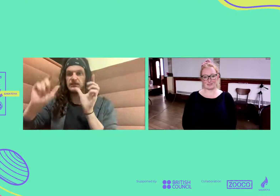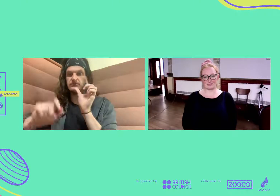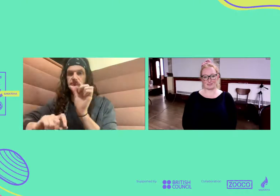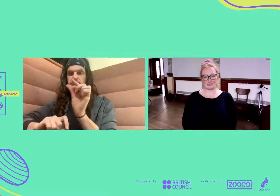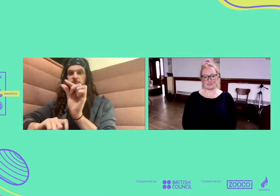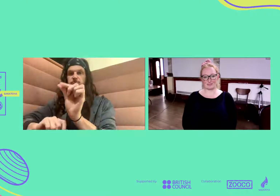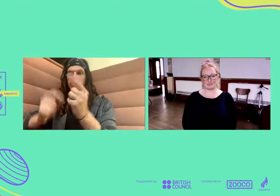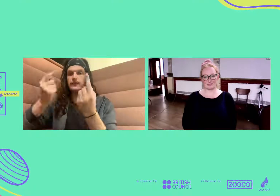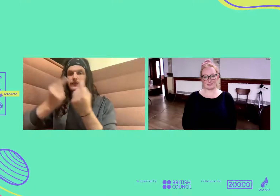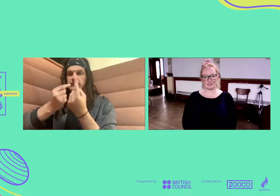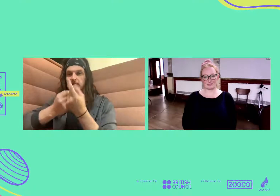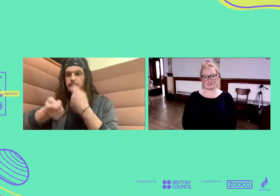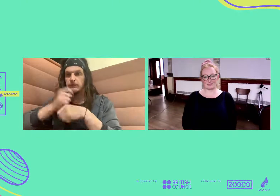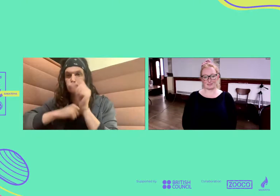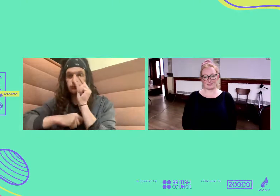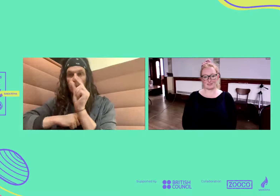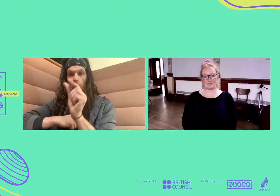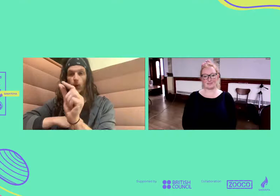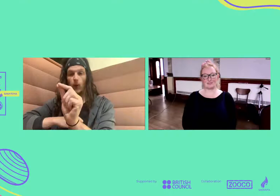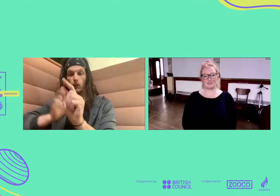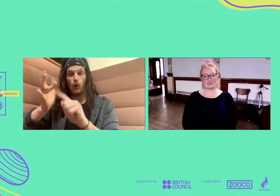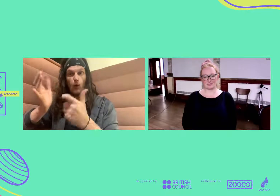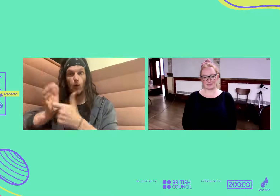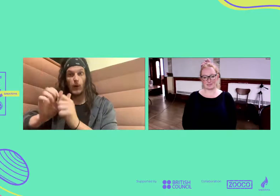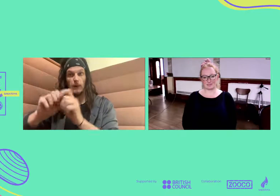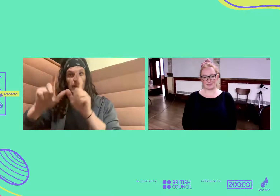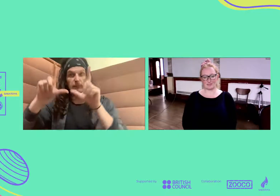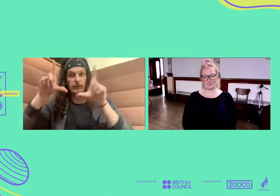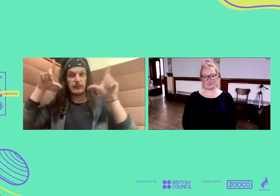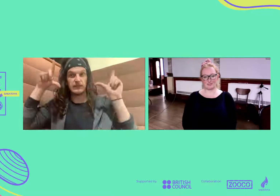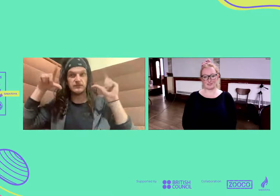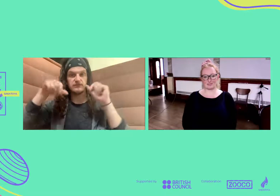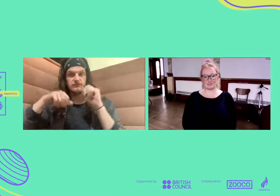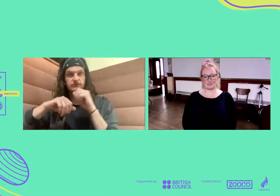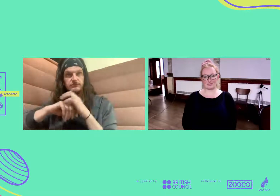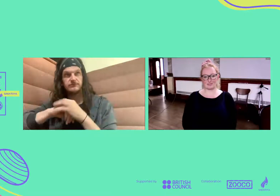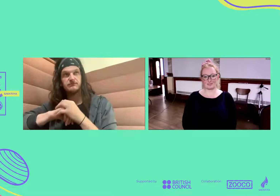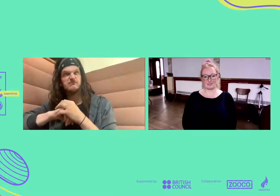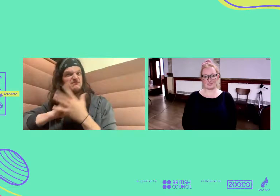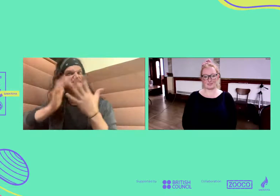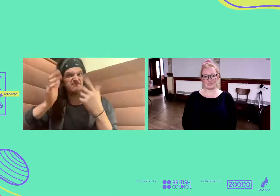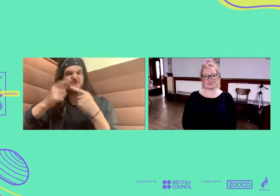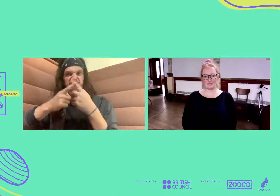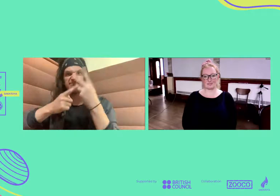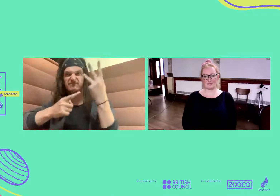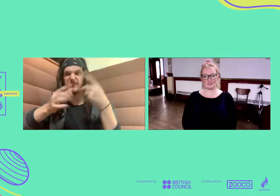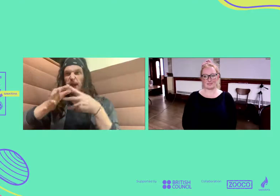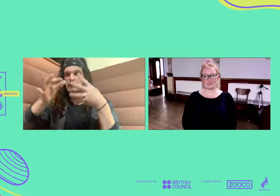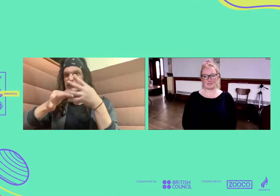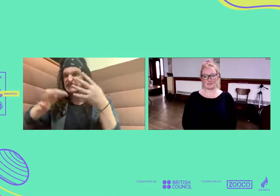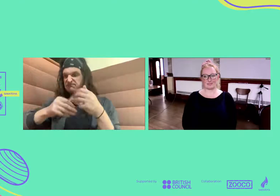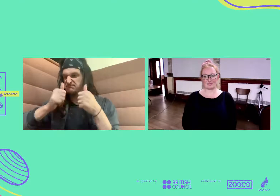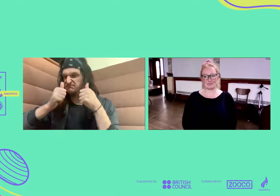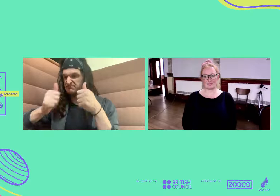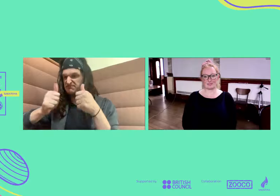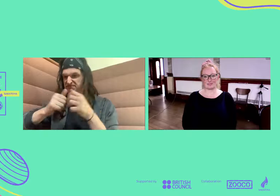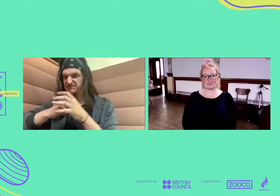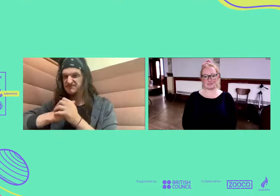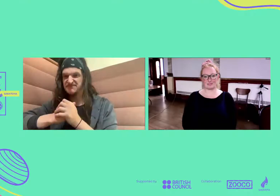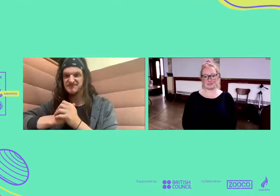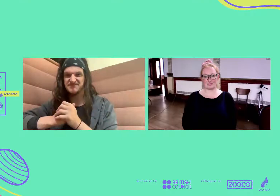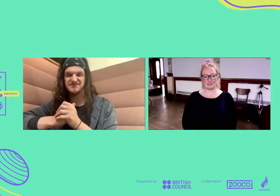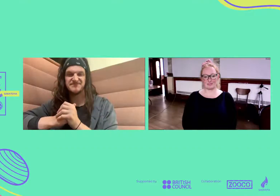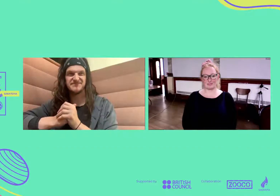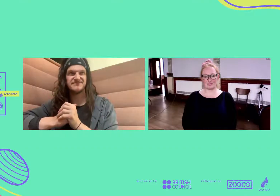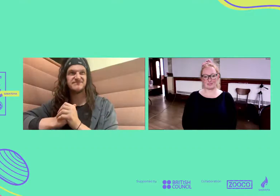so you can go backwards and forwards in time. You can zoom in and zoom out using cinematic techniques, making things much smaller or much